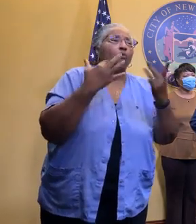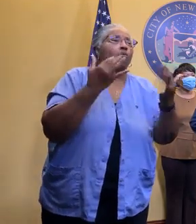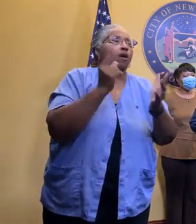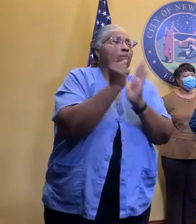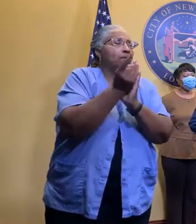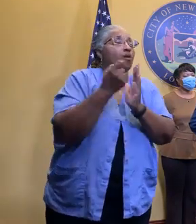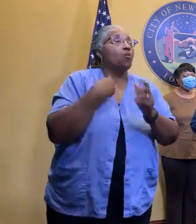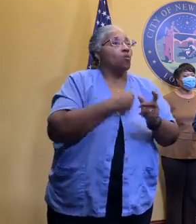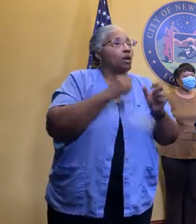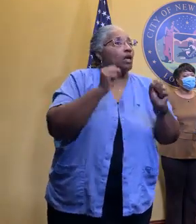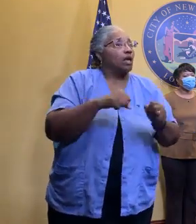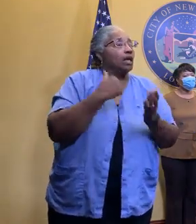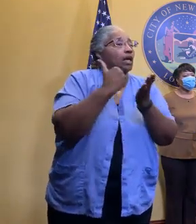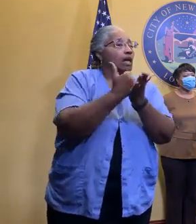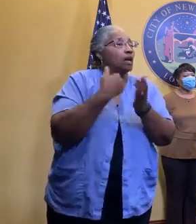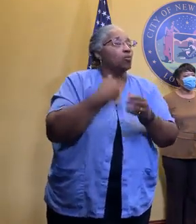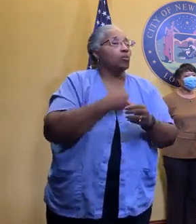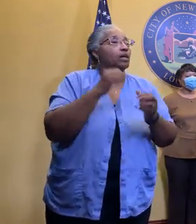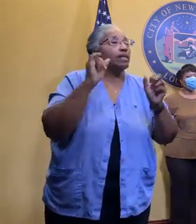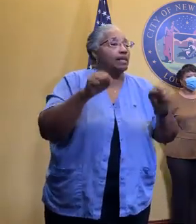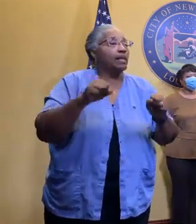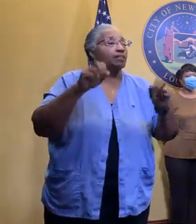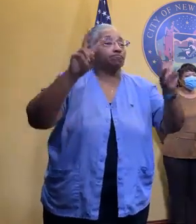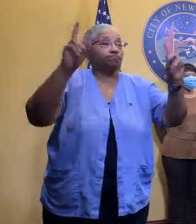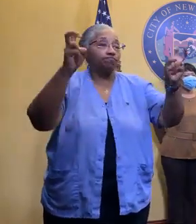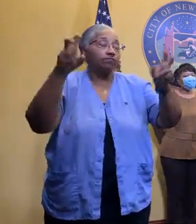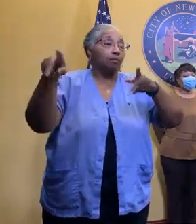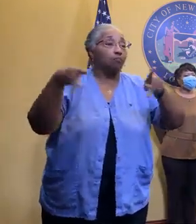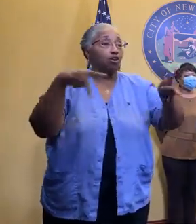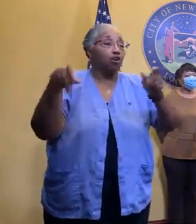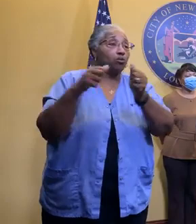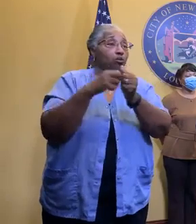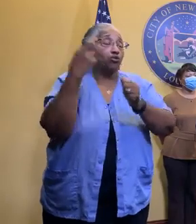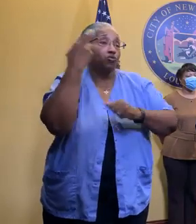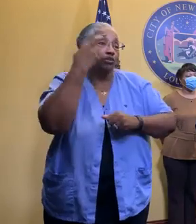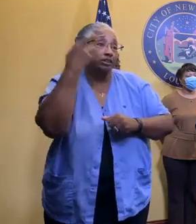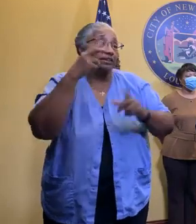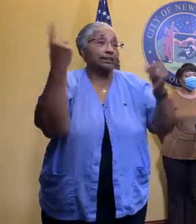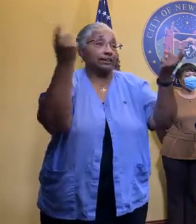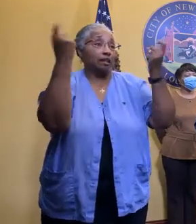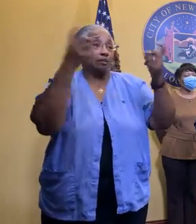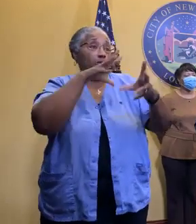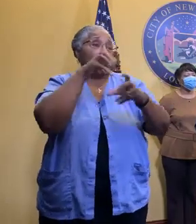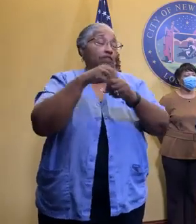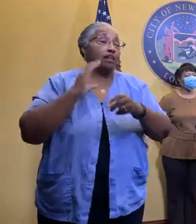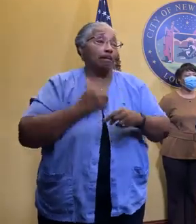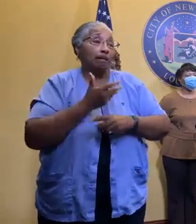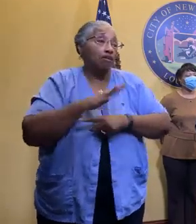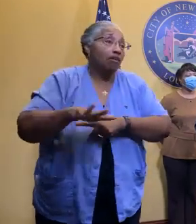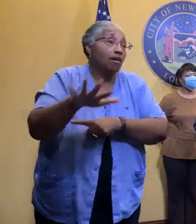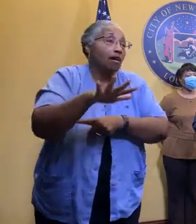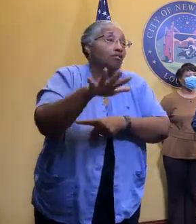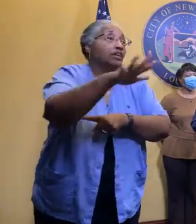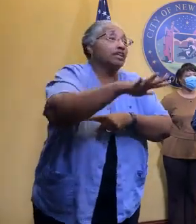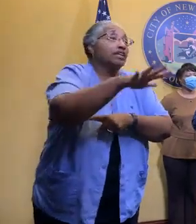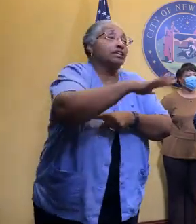here. We can party with a purpose. We can celebrate and empower our neighborhoods in a way that we didn't thought possible. And I called these